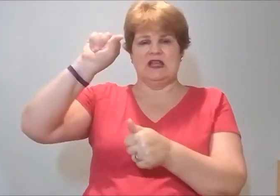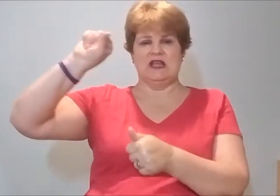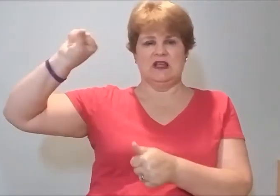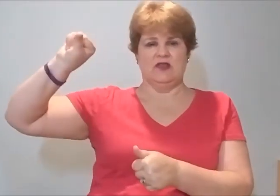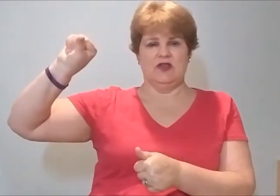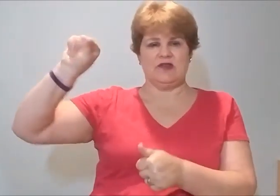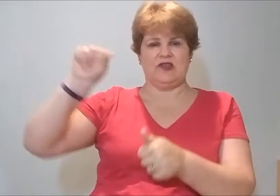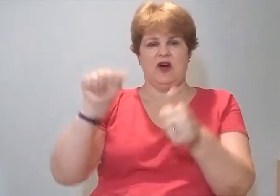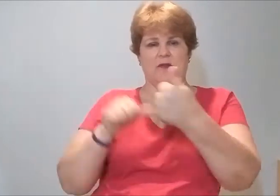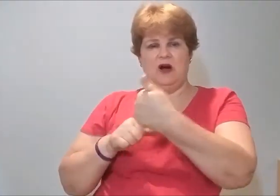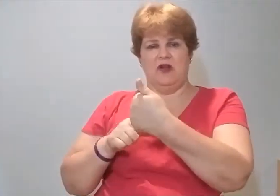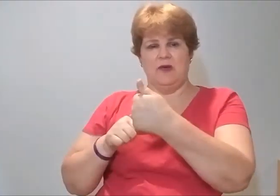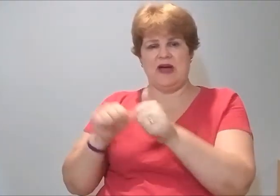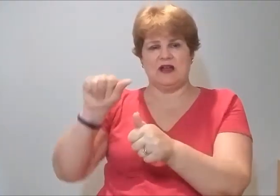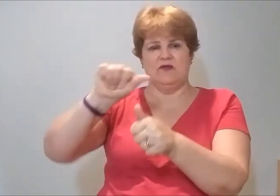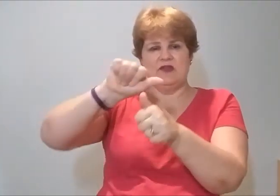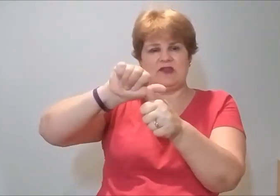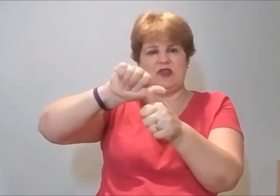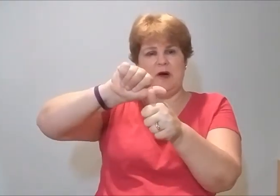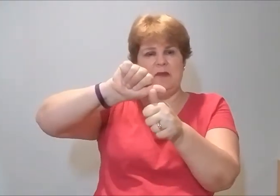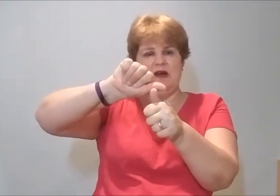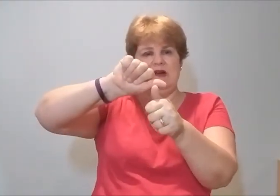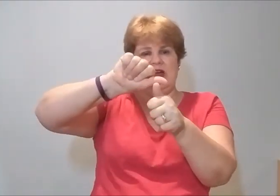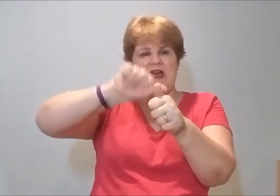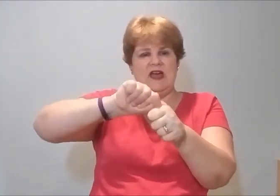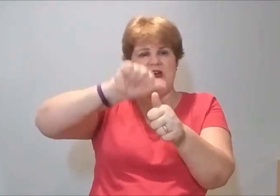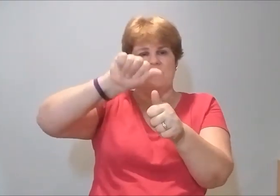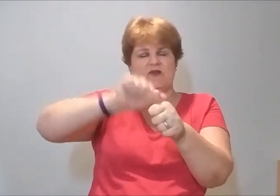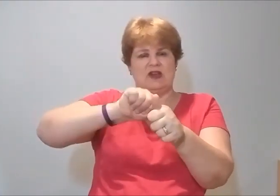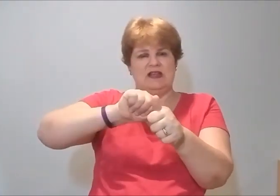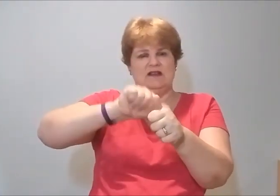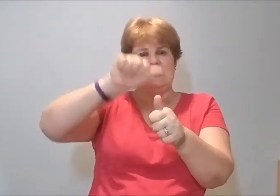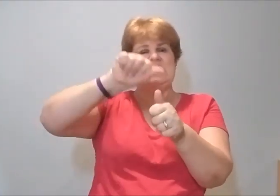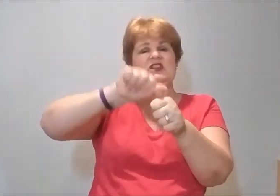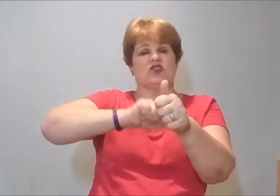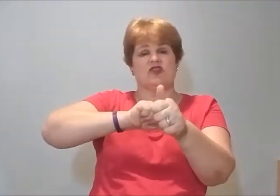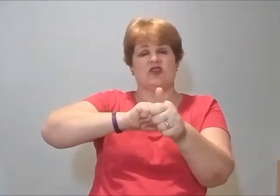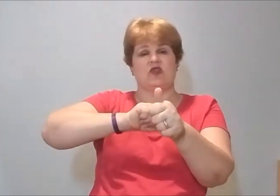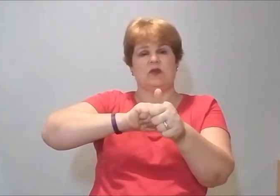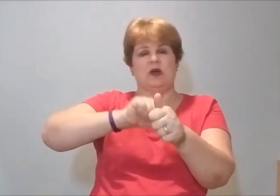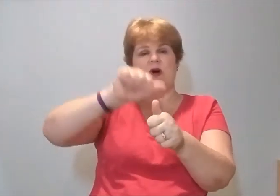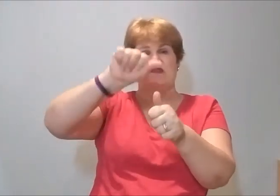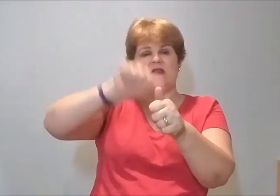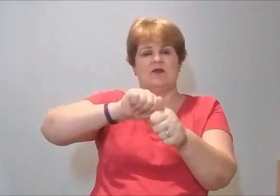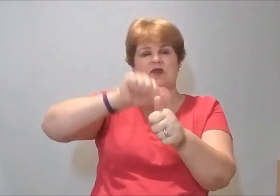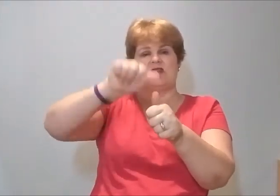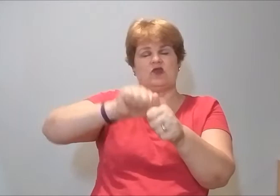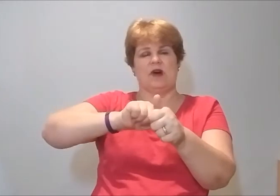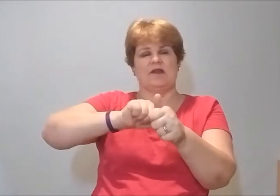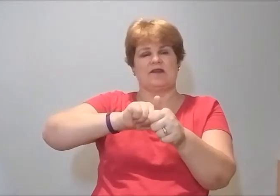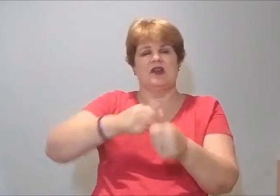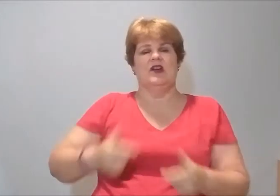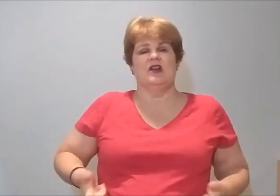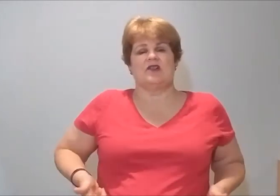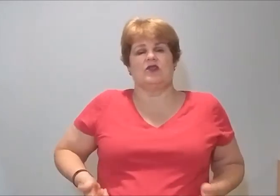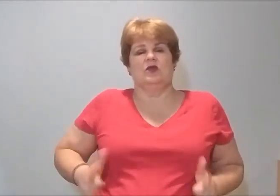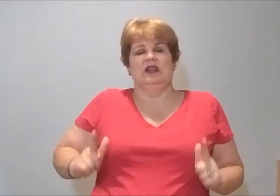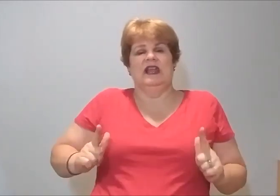is you're raking this thumb on the back of this thumb. Every Each is just doing it once. Every is twice. So